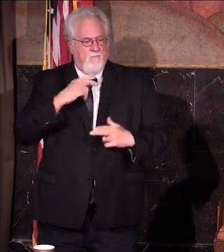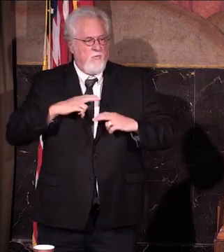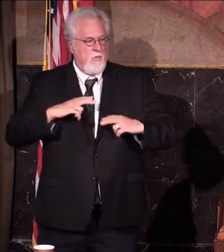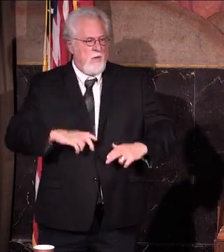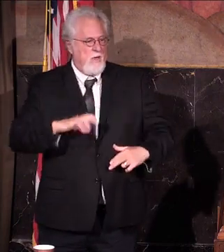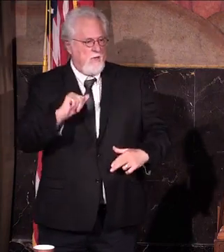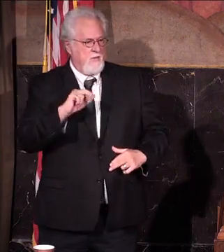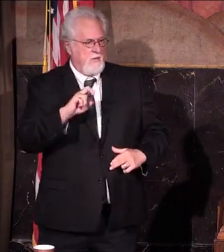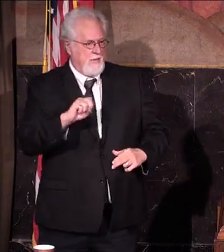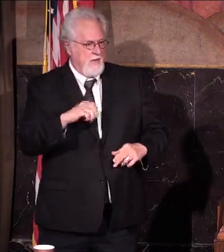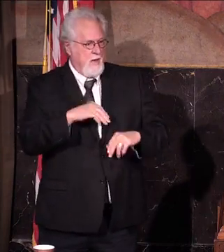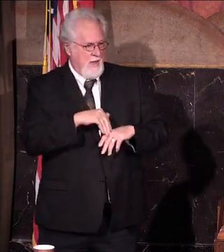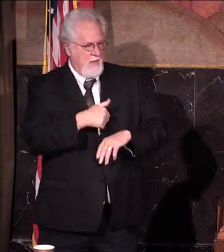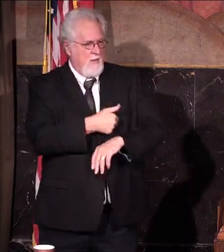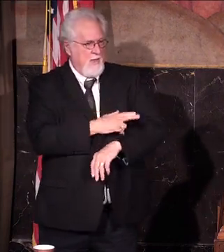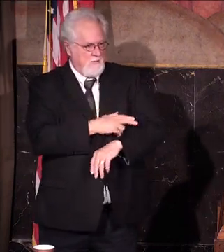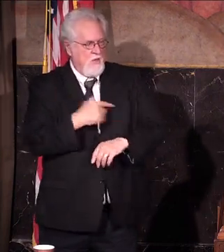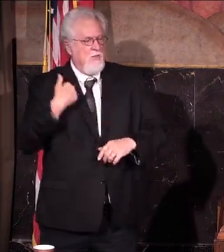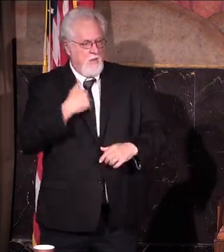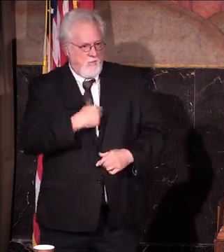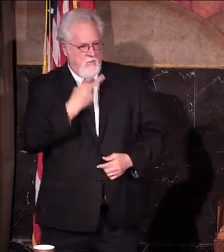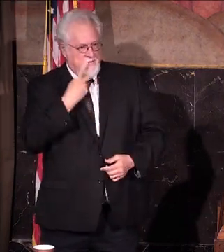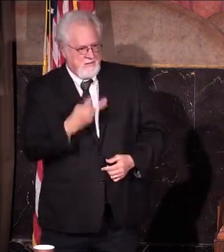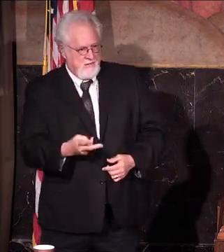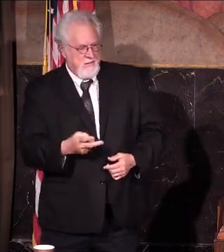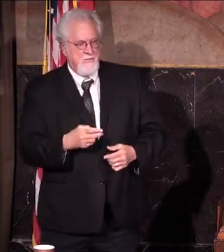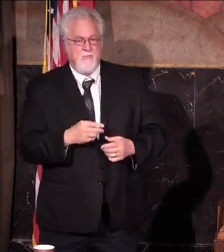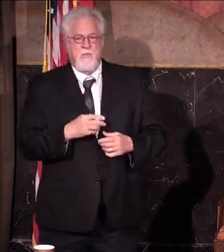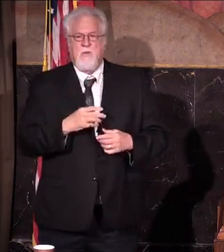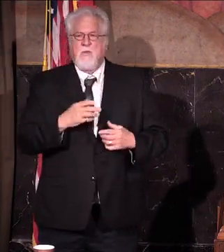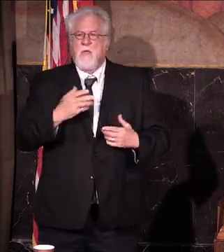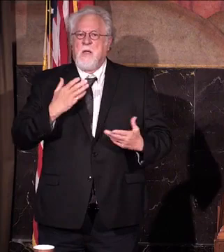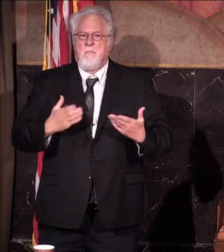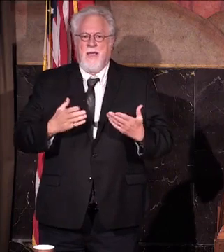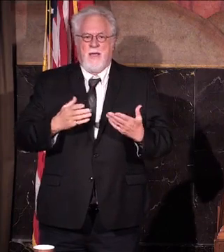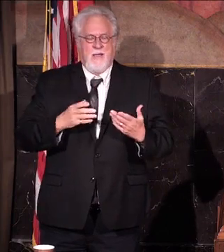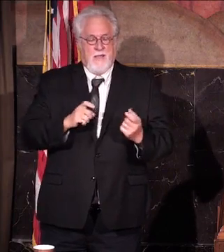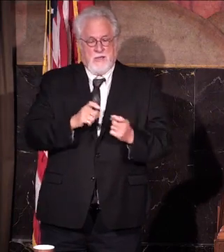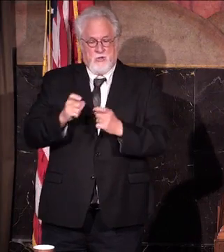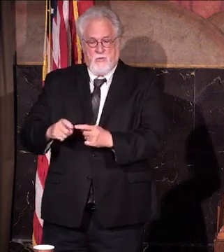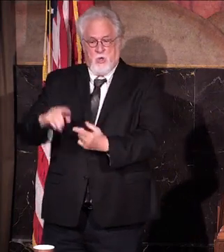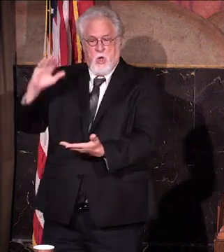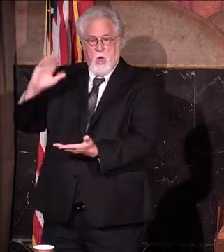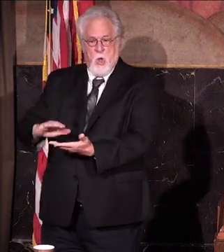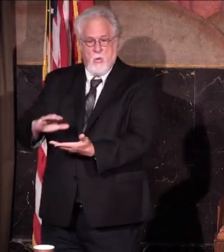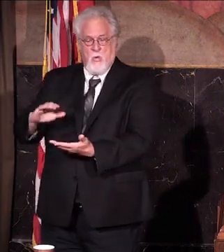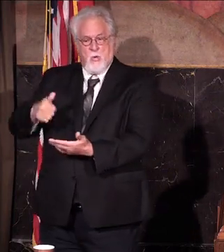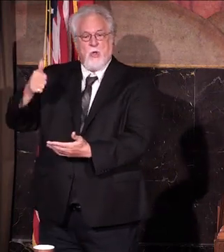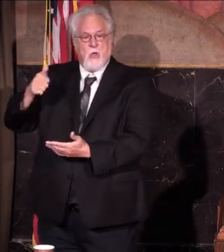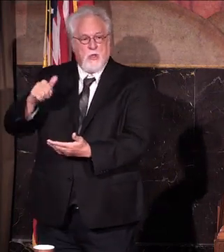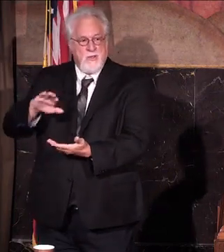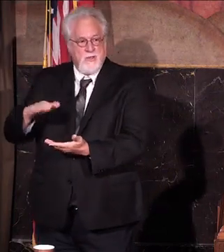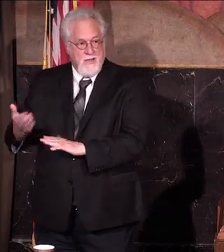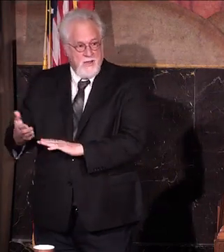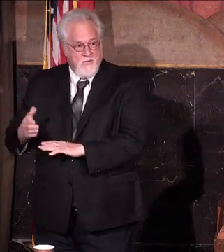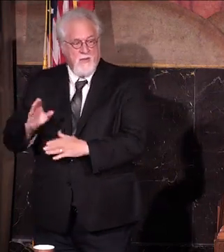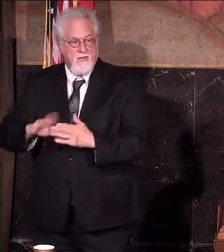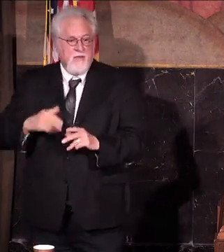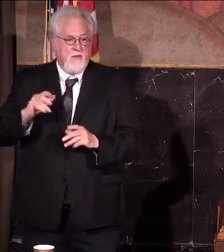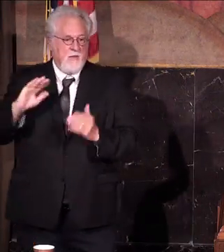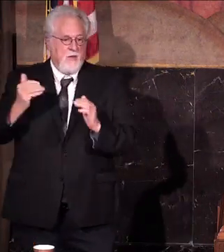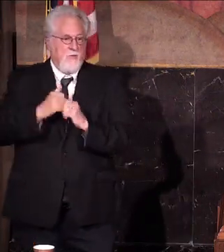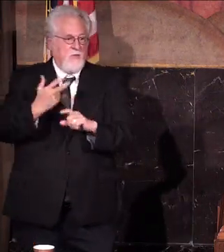at the hospital level that we've seen that may be contributing to a lower death rate compared to, say, 3 months